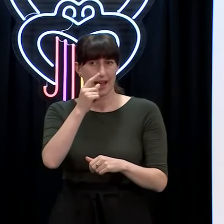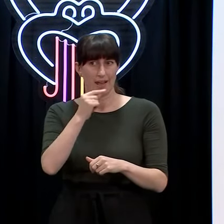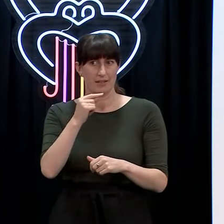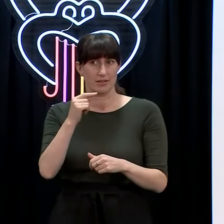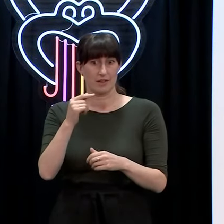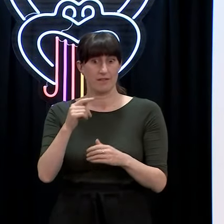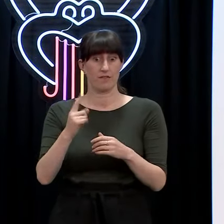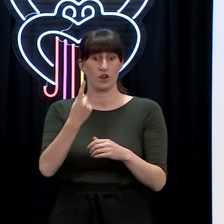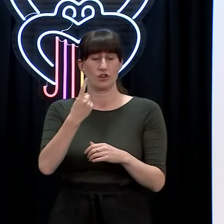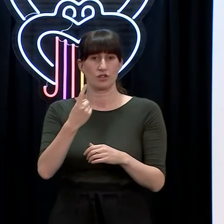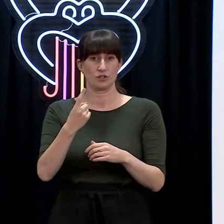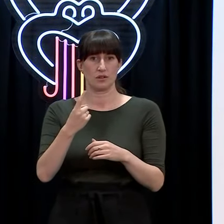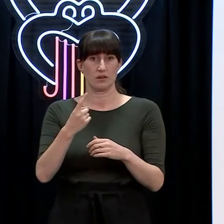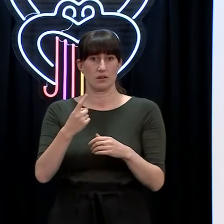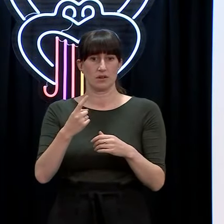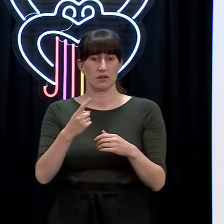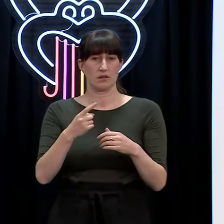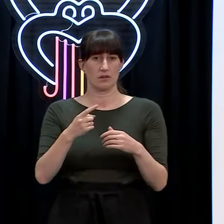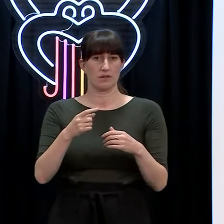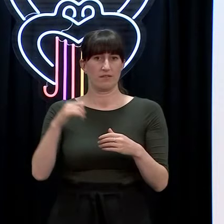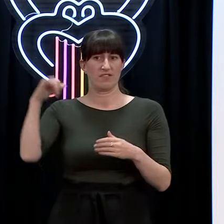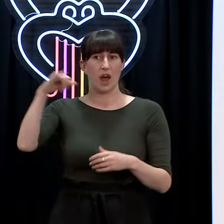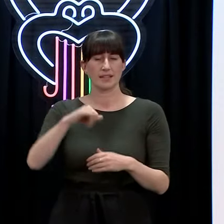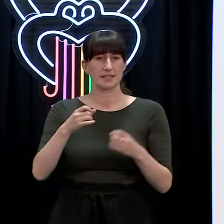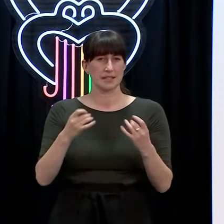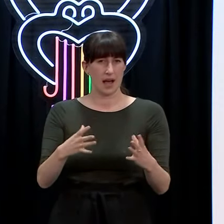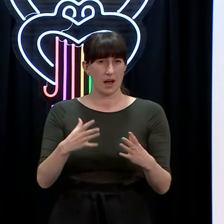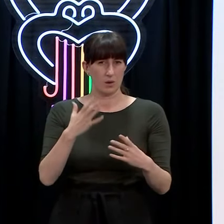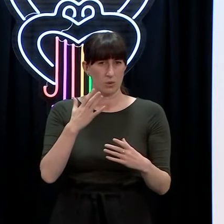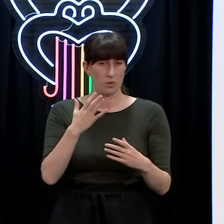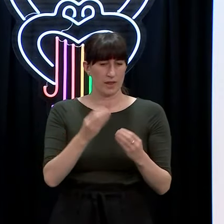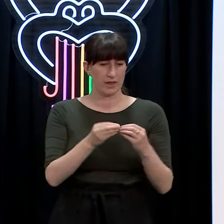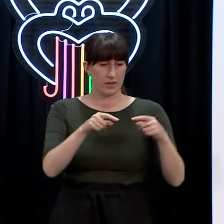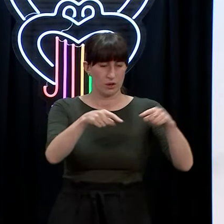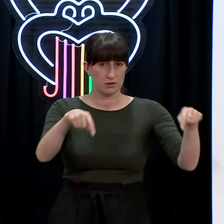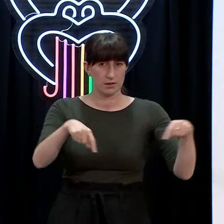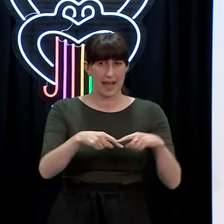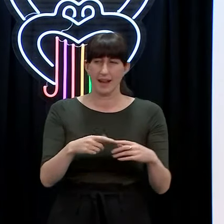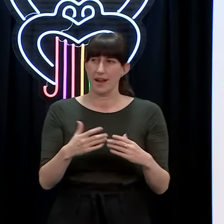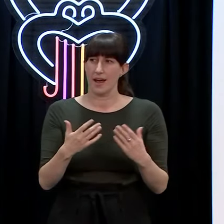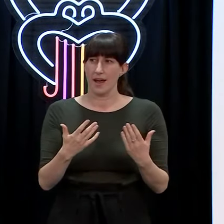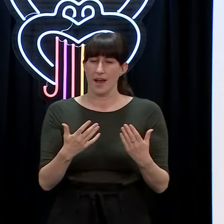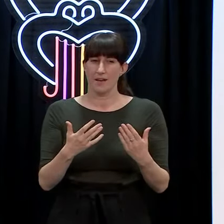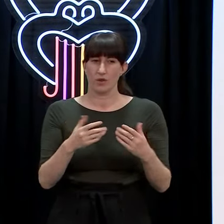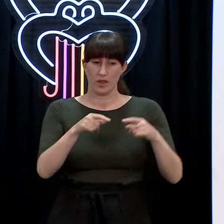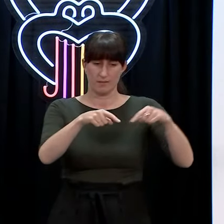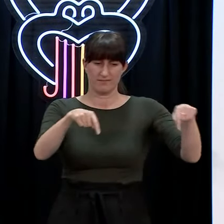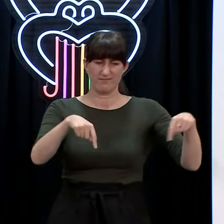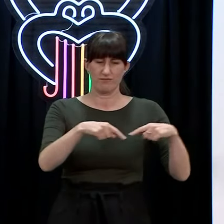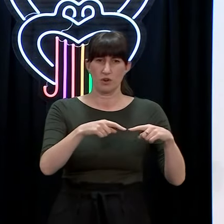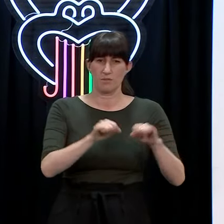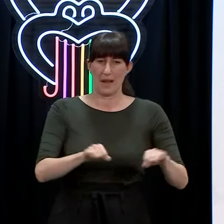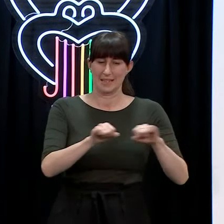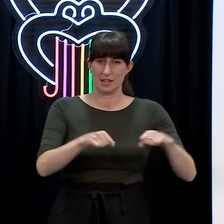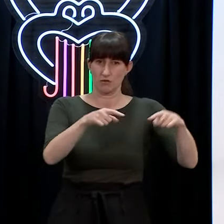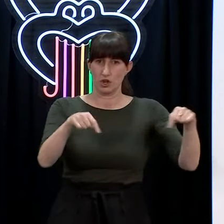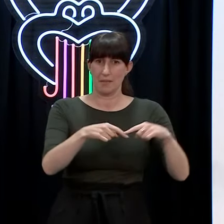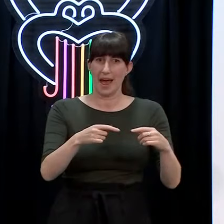how far in advance will the lobby keep being opened up for flights in the